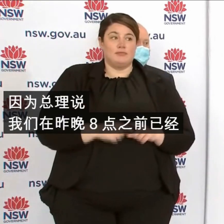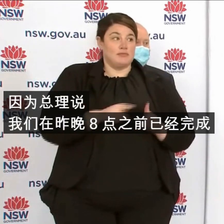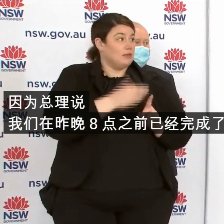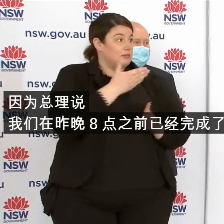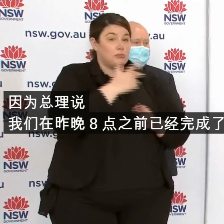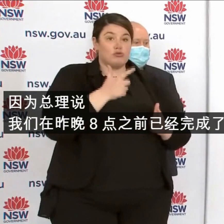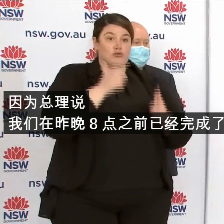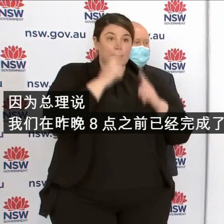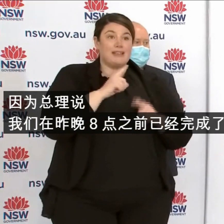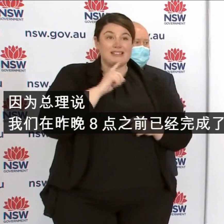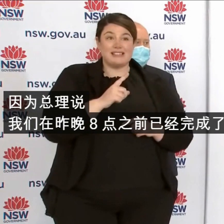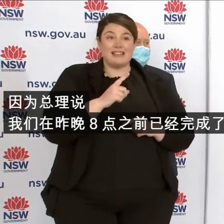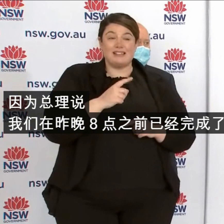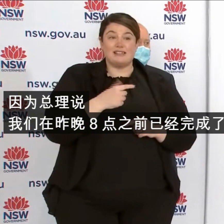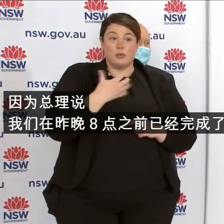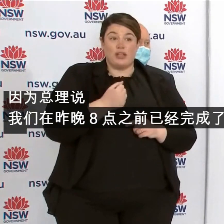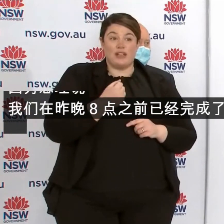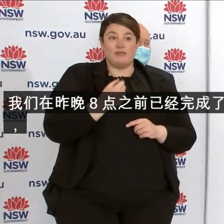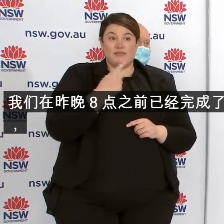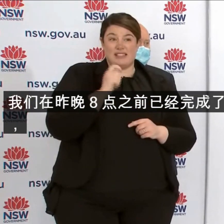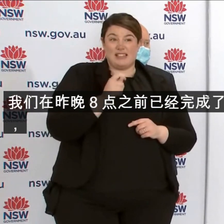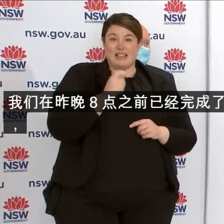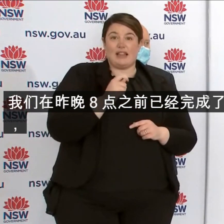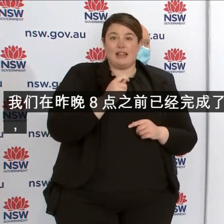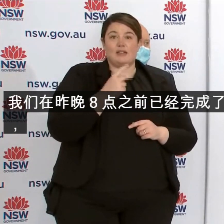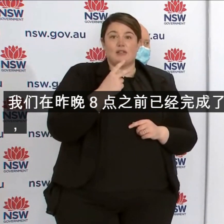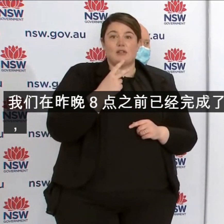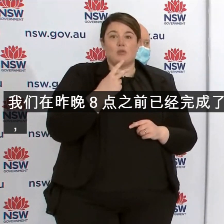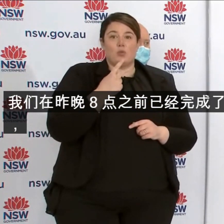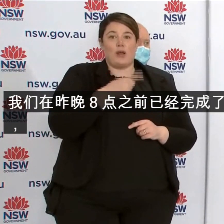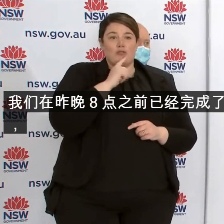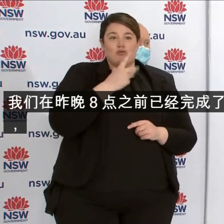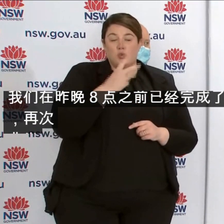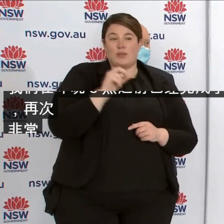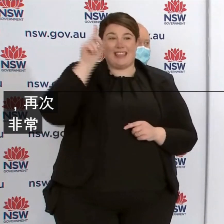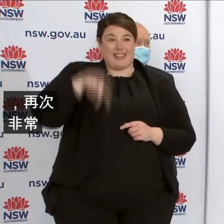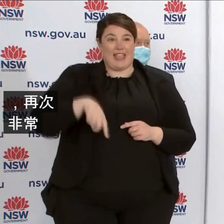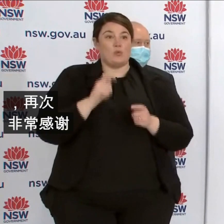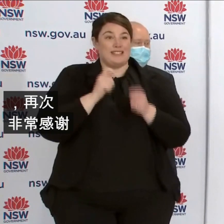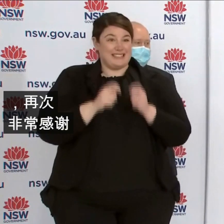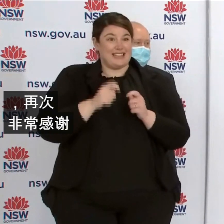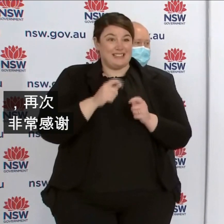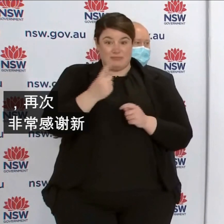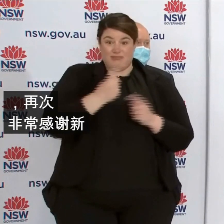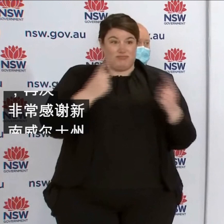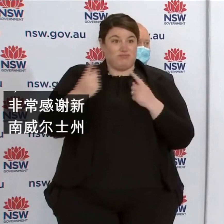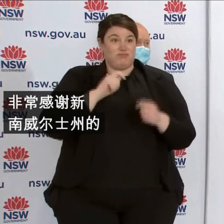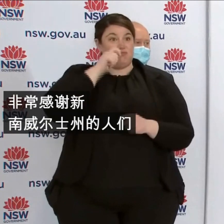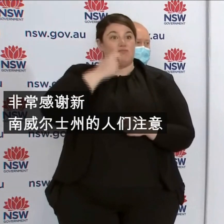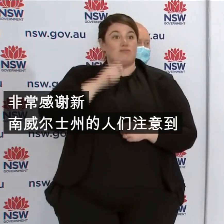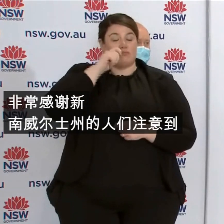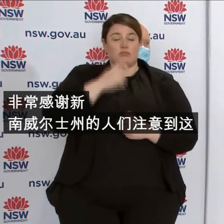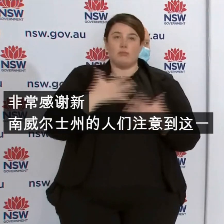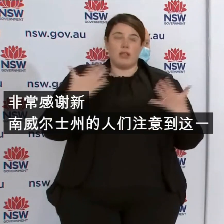almost 120,000 tests done until 8 p.m. last night, and again a big thank you to the people of New South